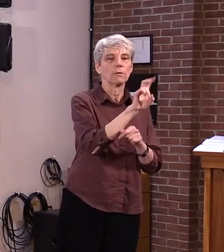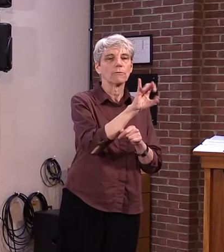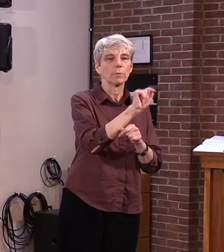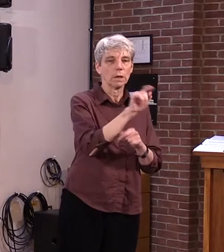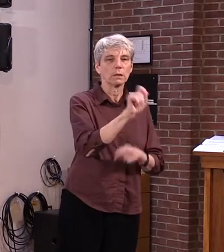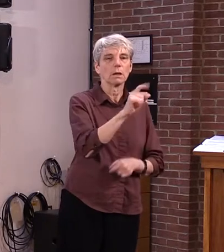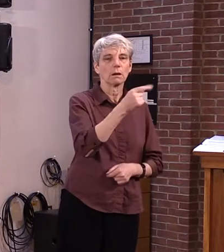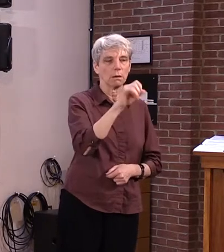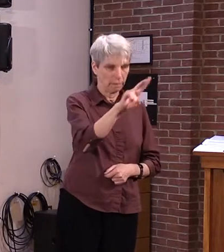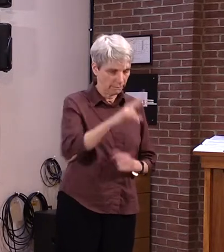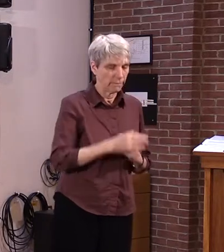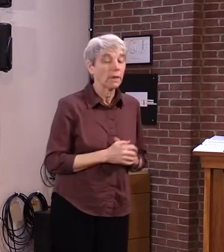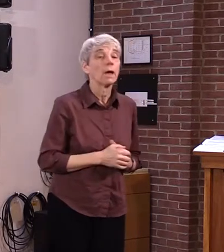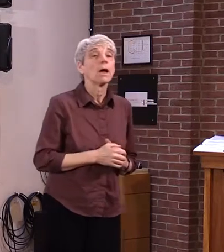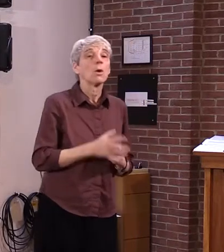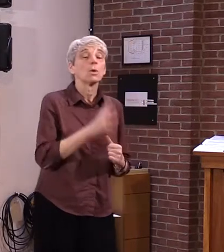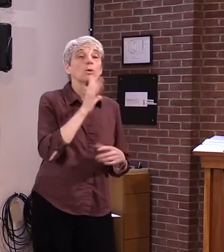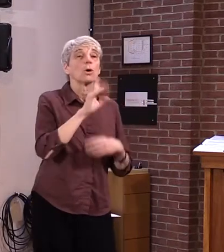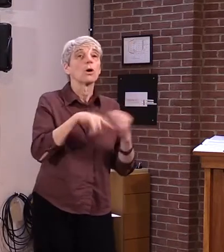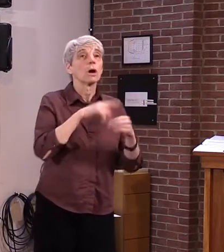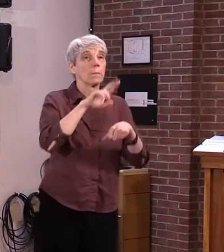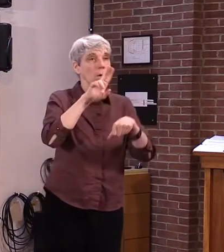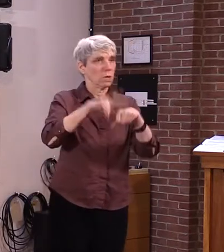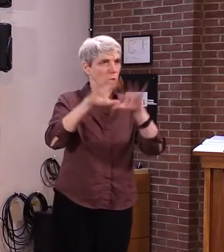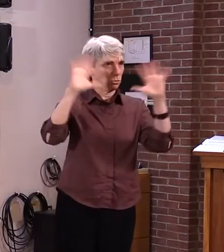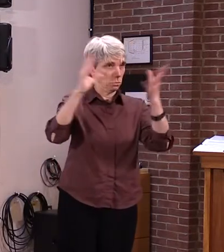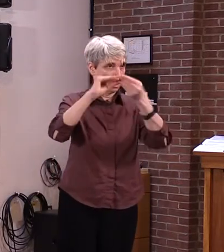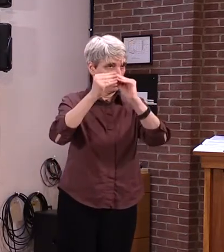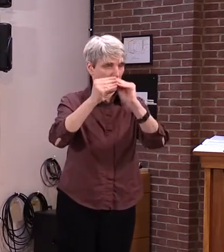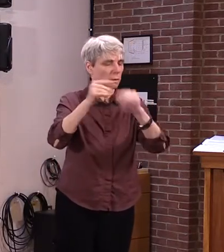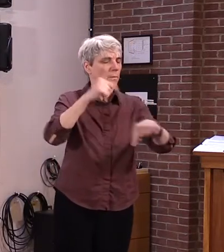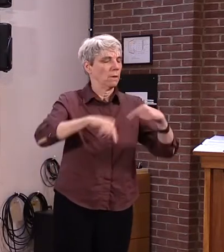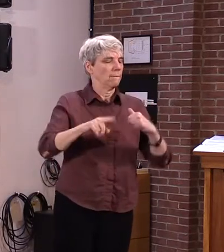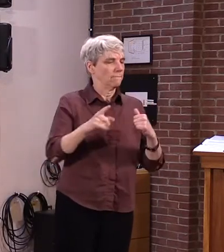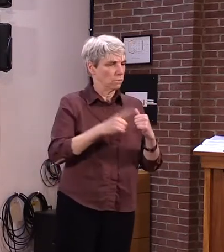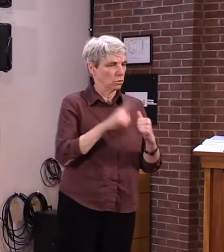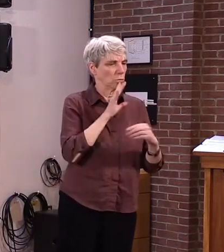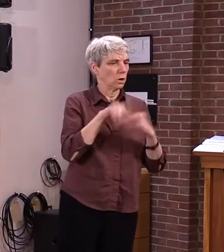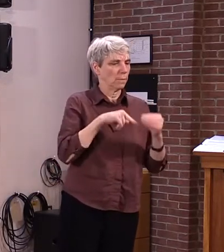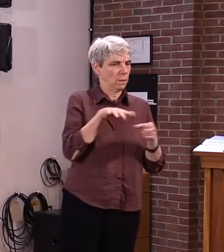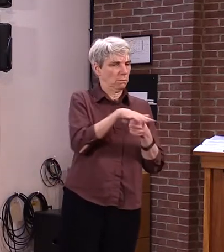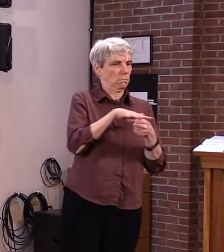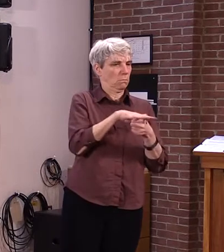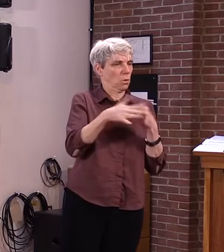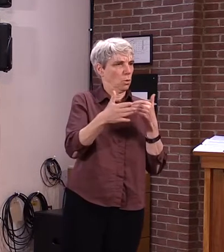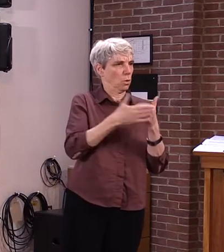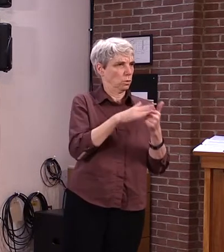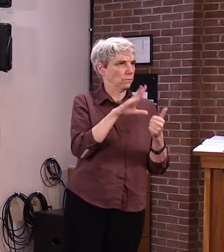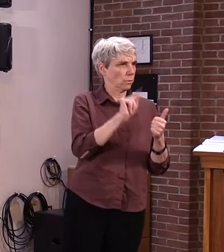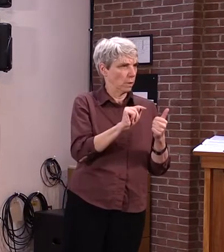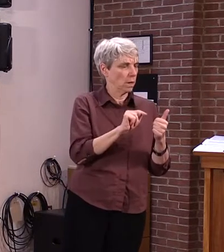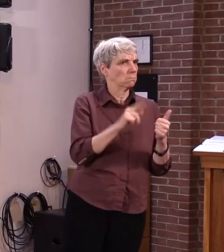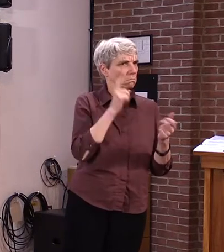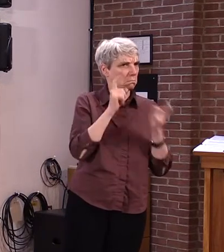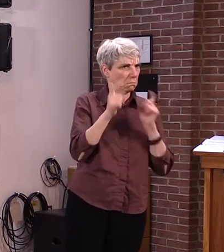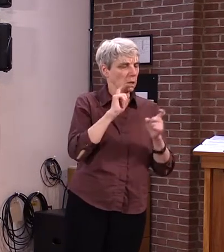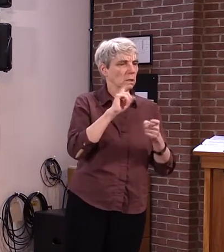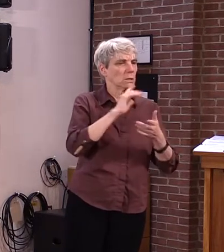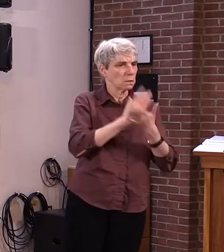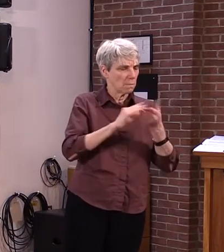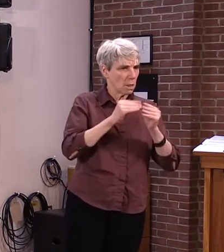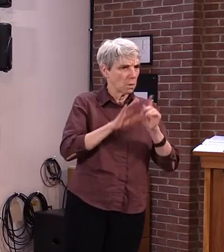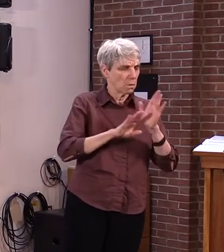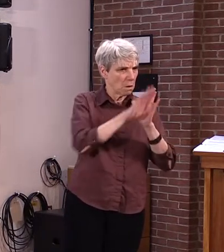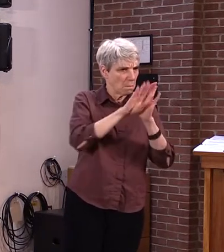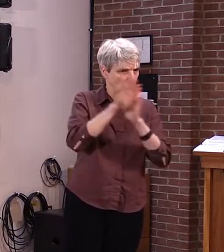quickly turn to regional data as we are seeing upticks across the area that we're keeping a close eye on. And then we'll transition back to our